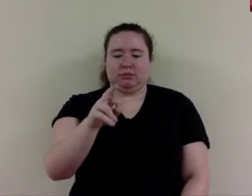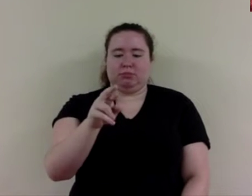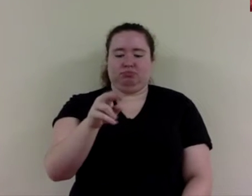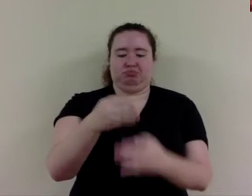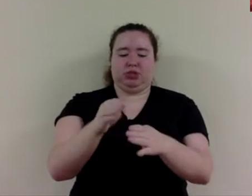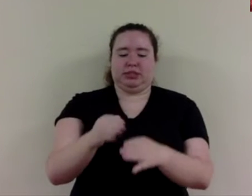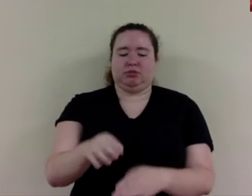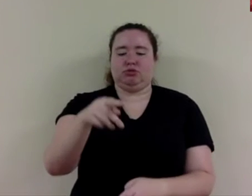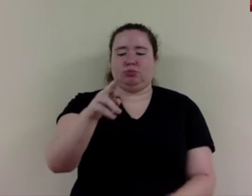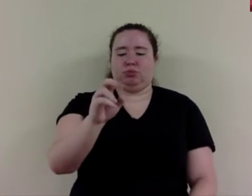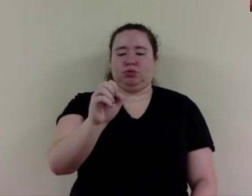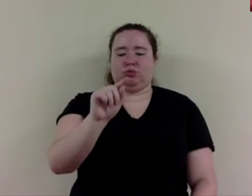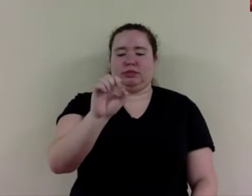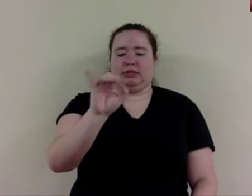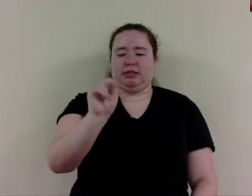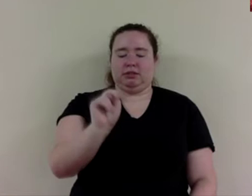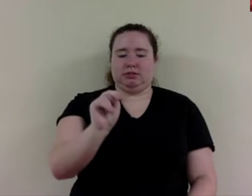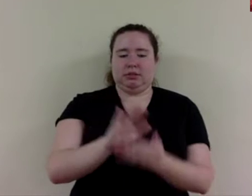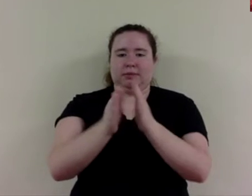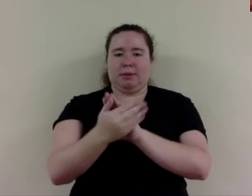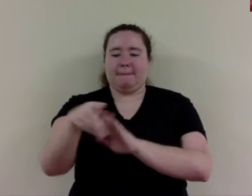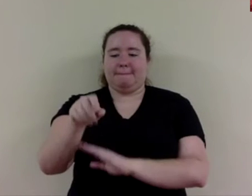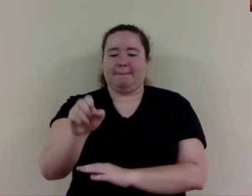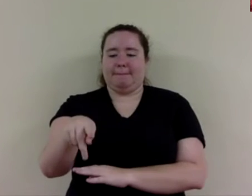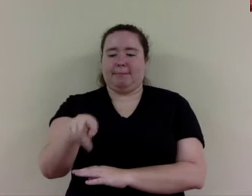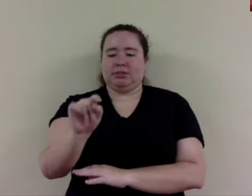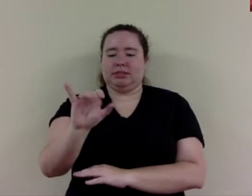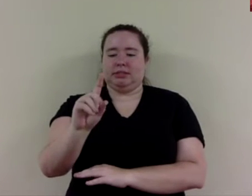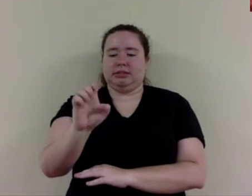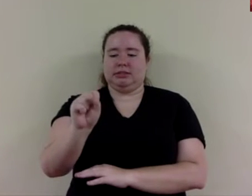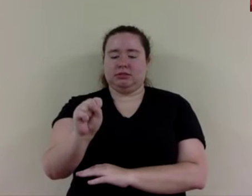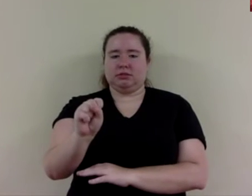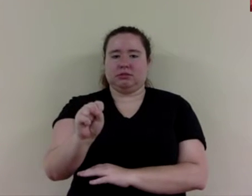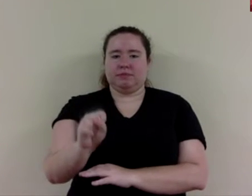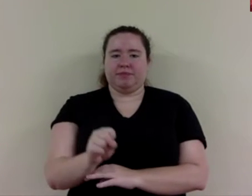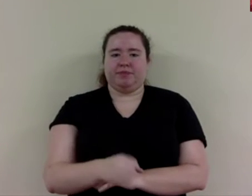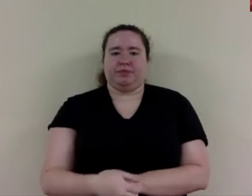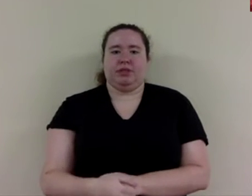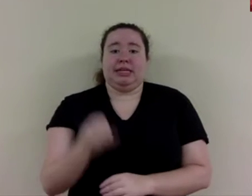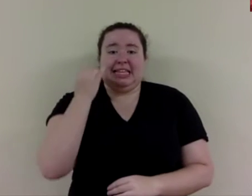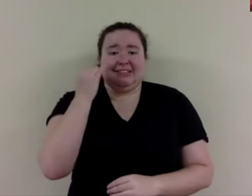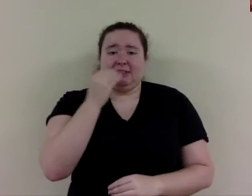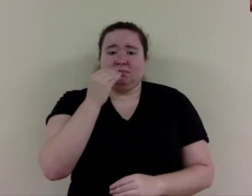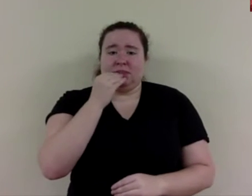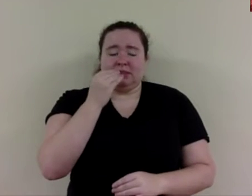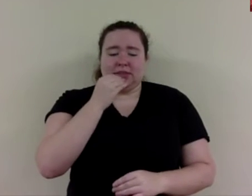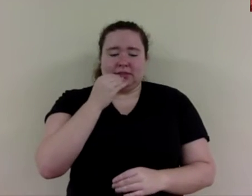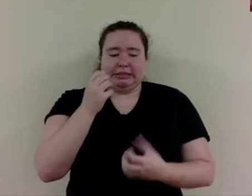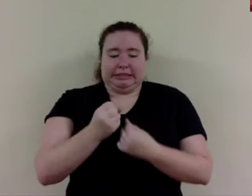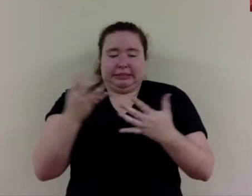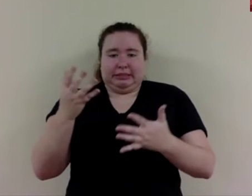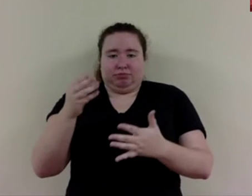into smaller chains known as peptides. That's the primary function of your stomach. If you eat foods that contain a lot of protein,